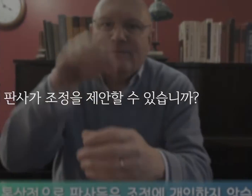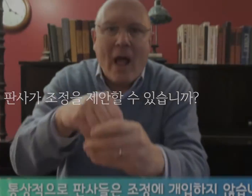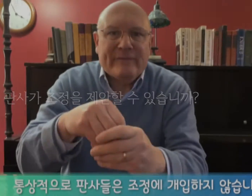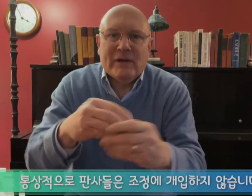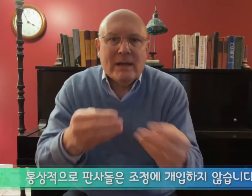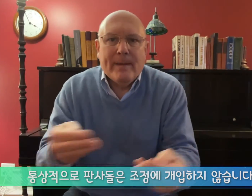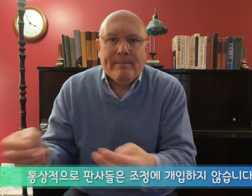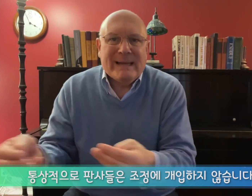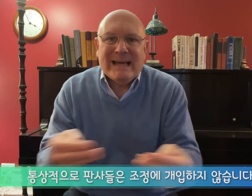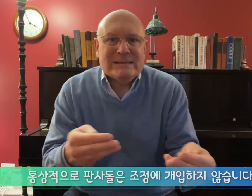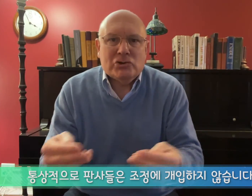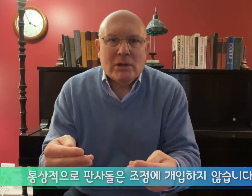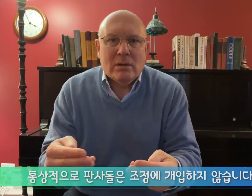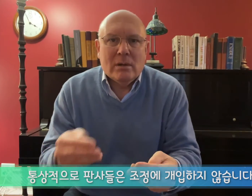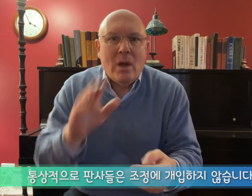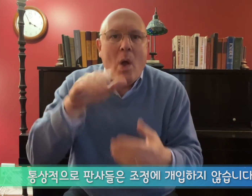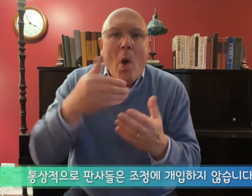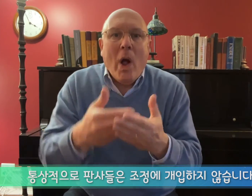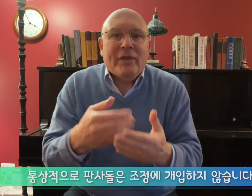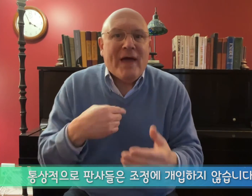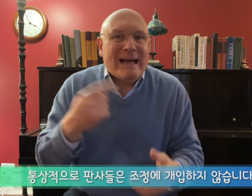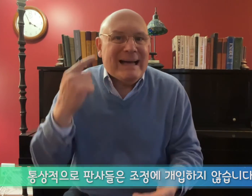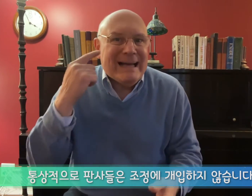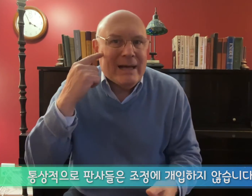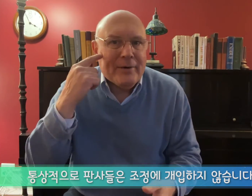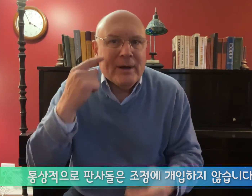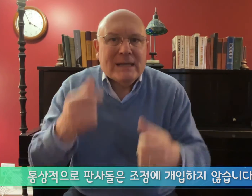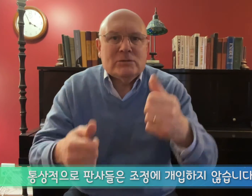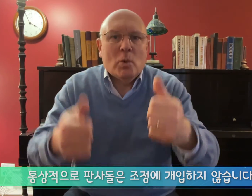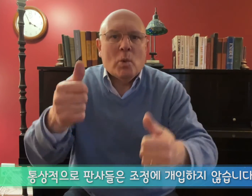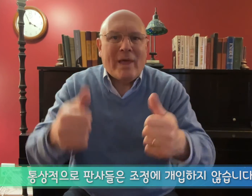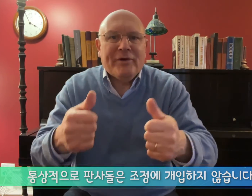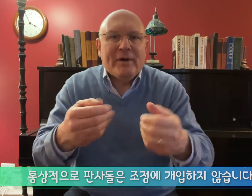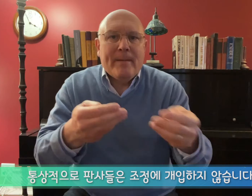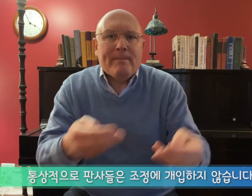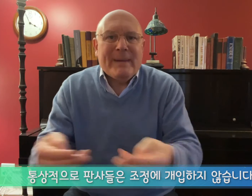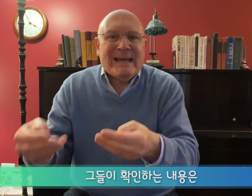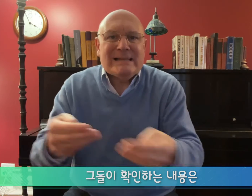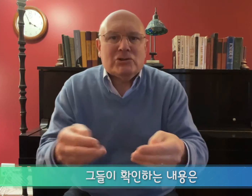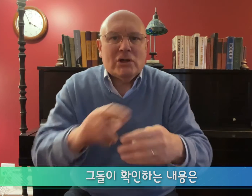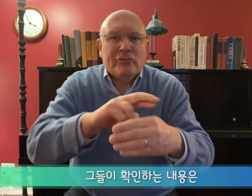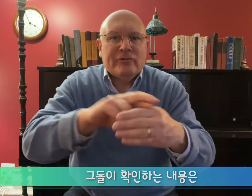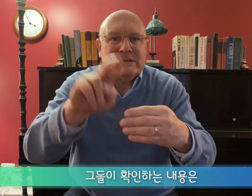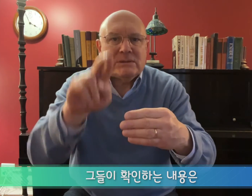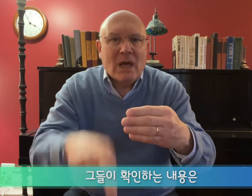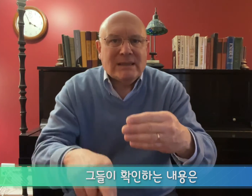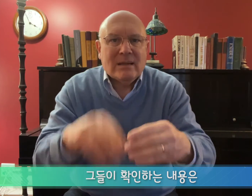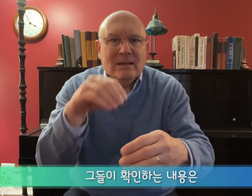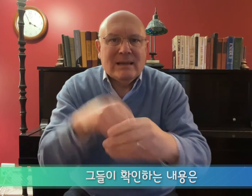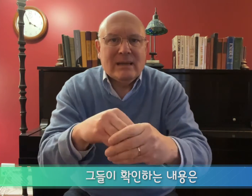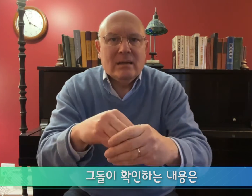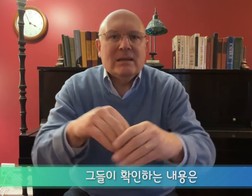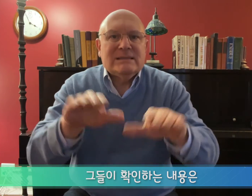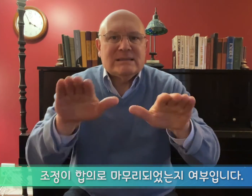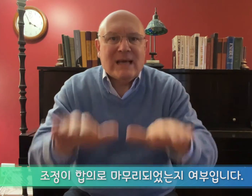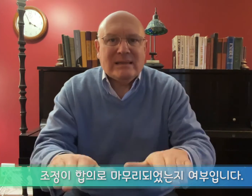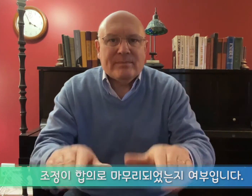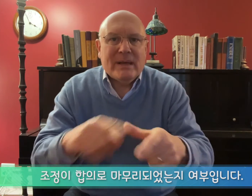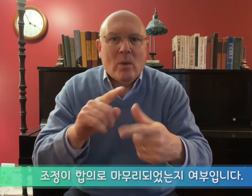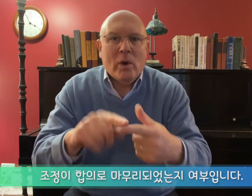Generally, judges are not involved in mediation. All they hear is whether mediation resulted in